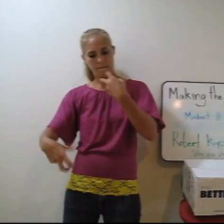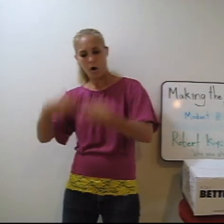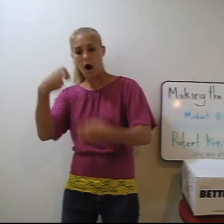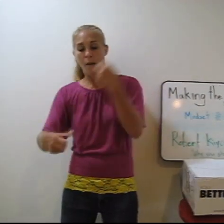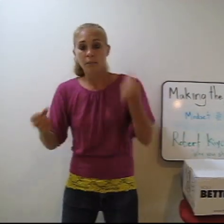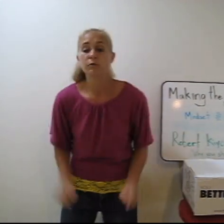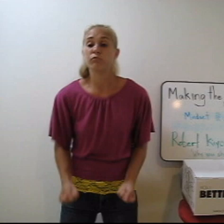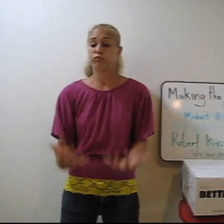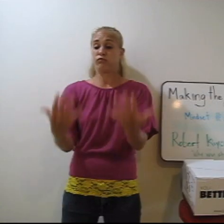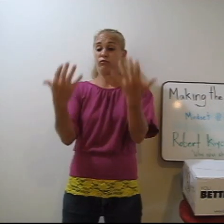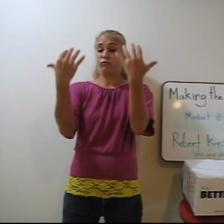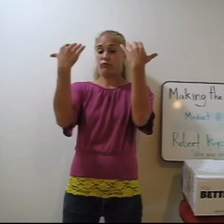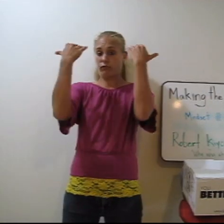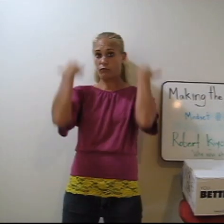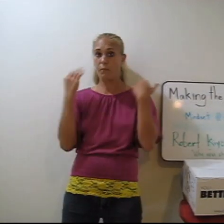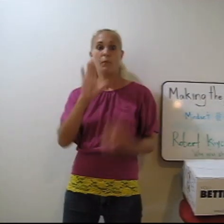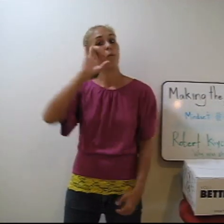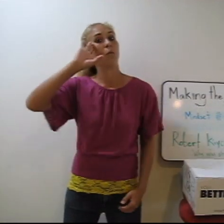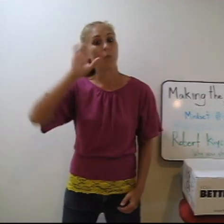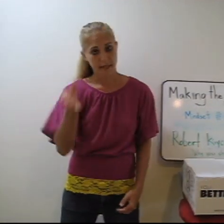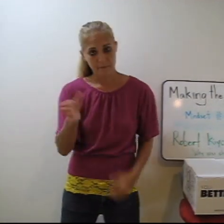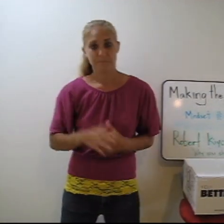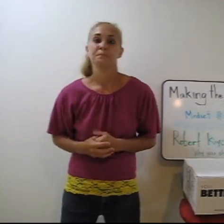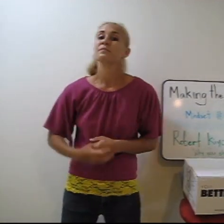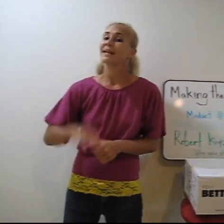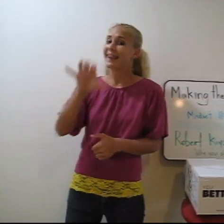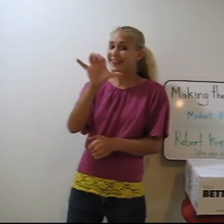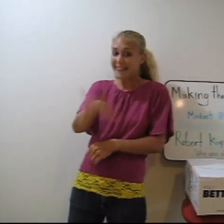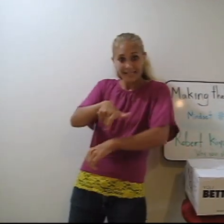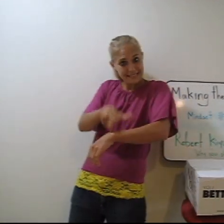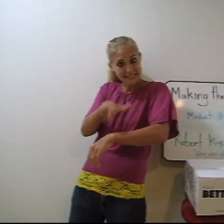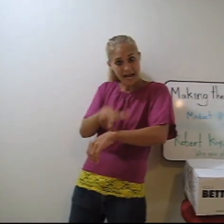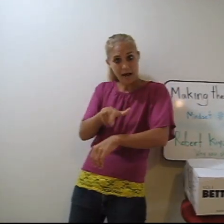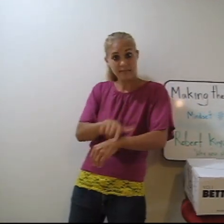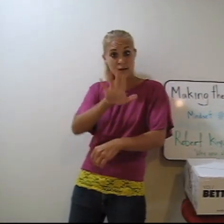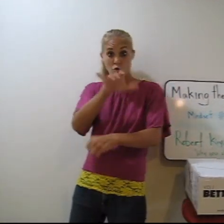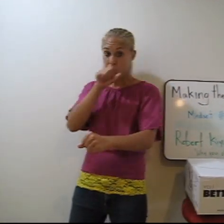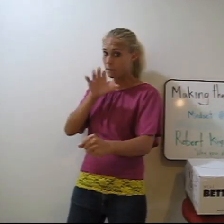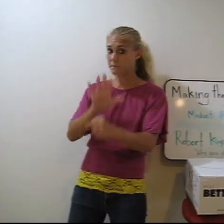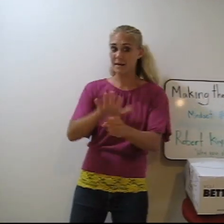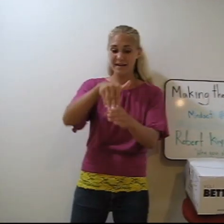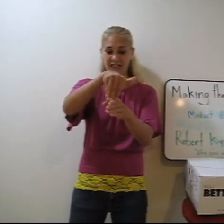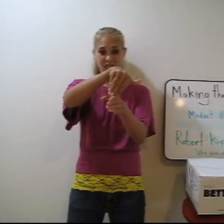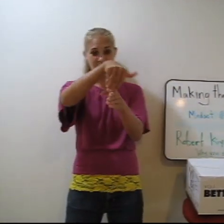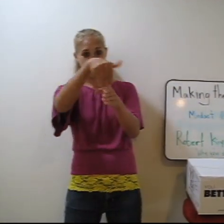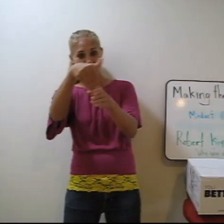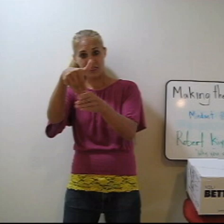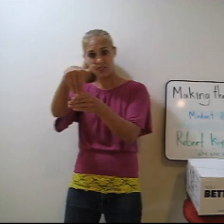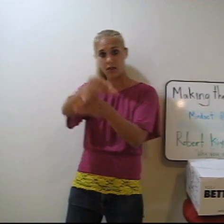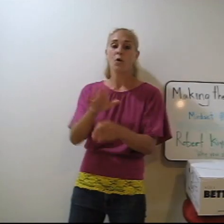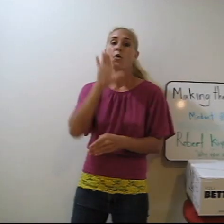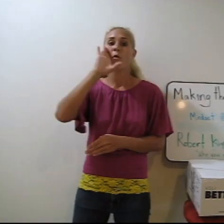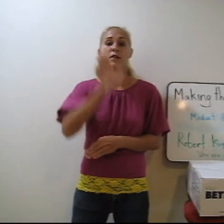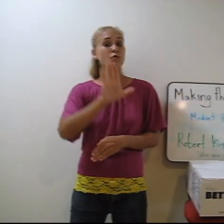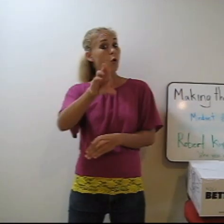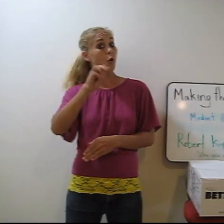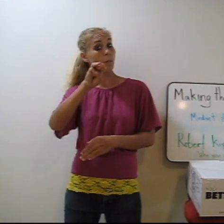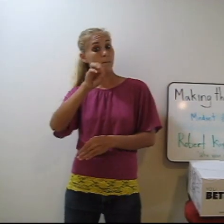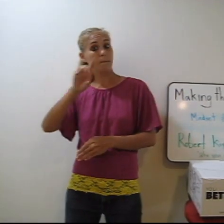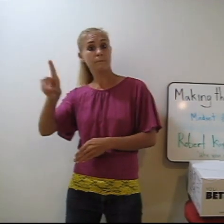of life's obligations. It will be then that your commitment will be tested. Your mood will be different,